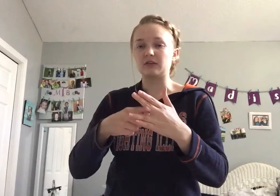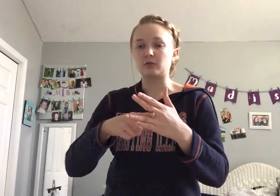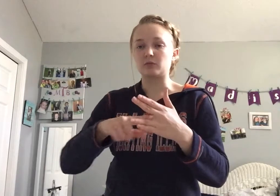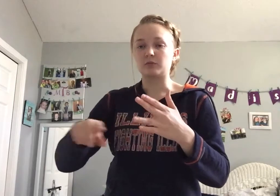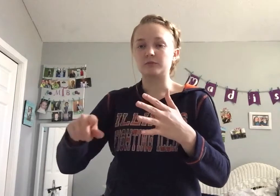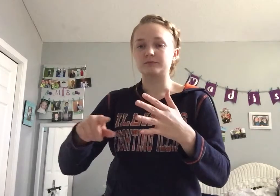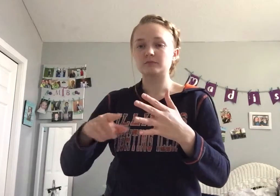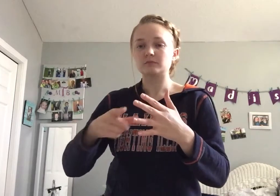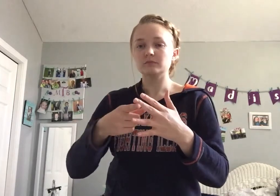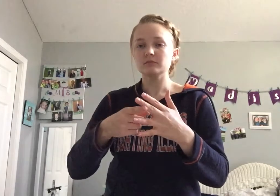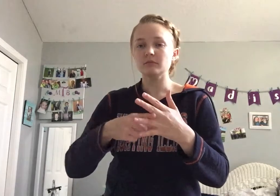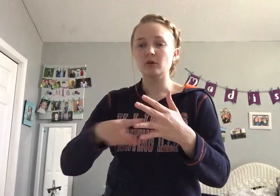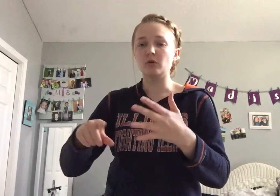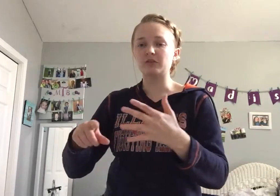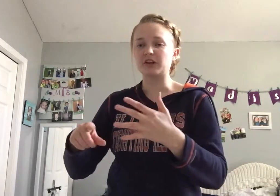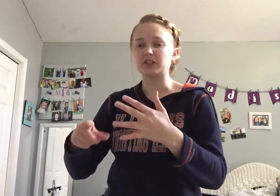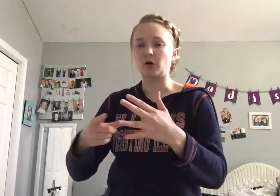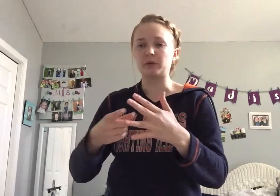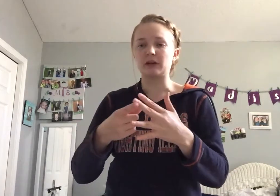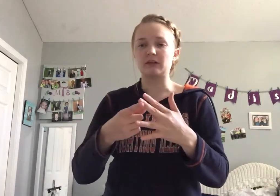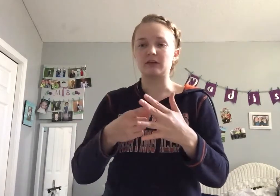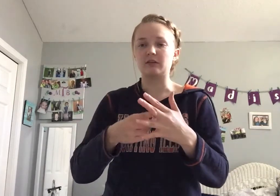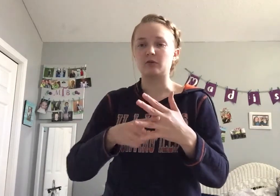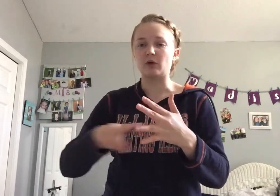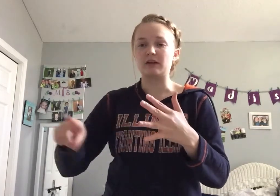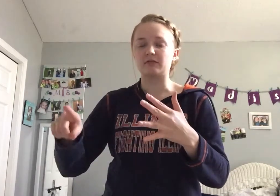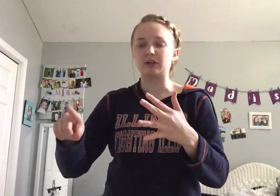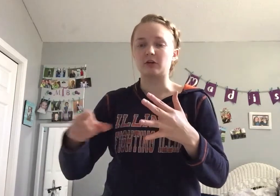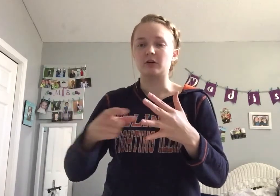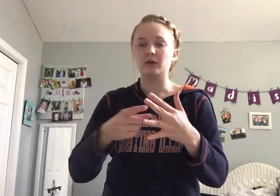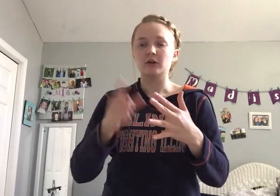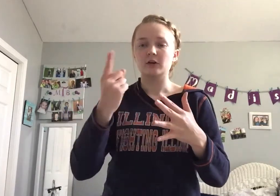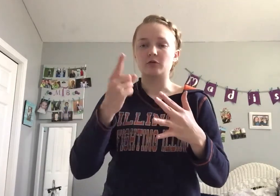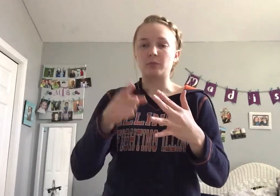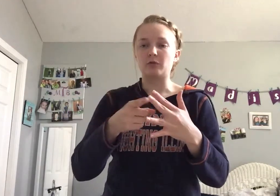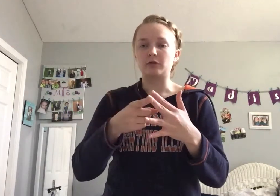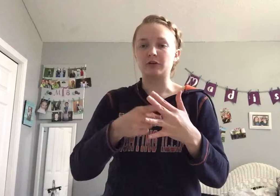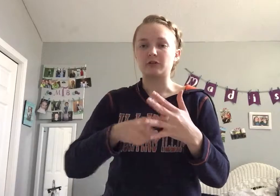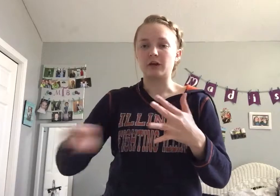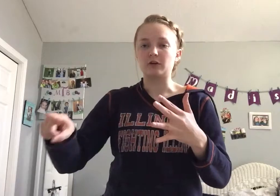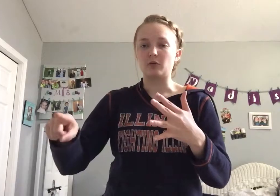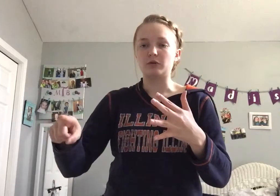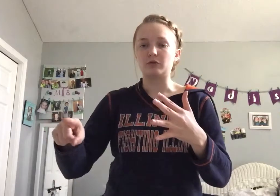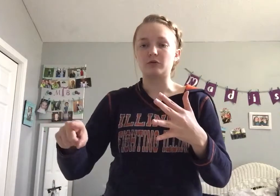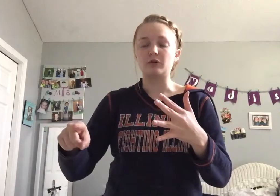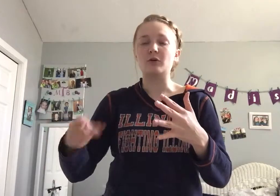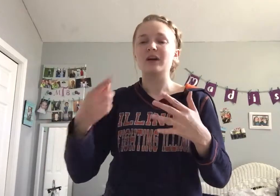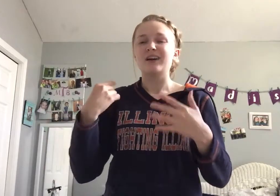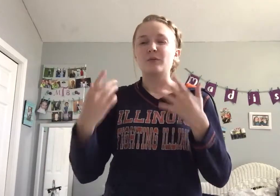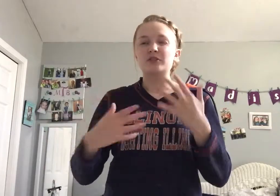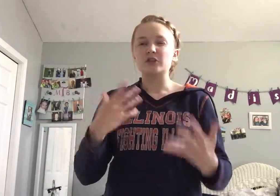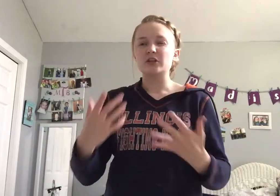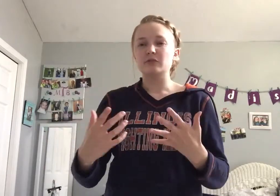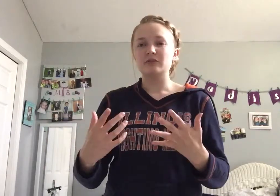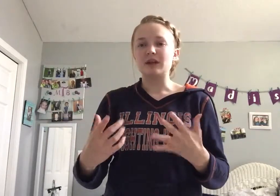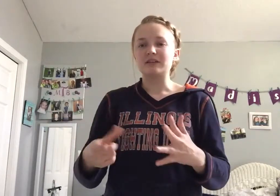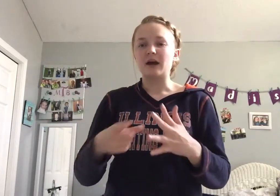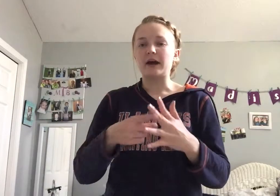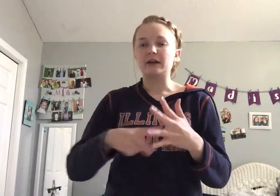your, well, it's actually open like this, and your right finger, your right pointer finger is kind of going through. So once you get used to that sign, it